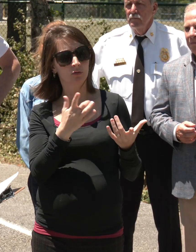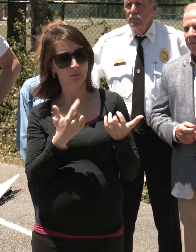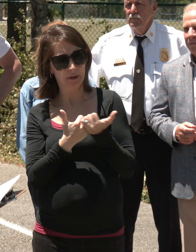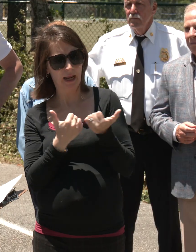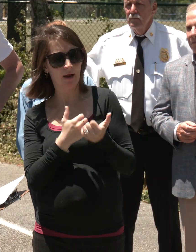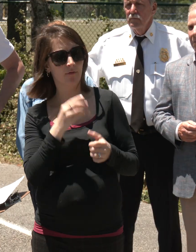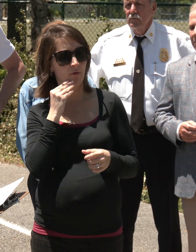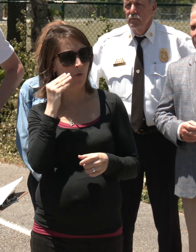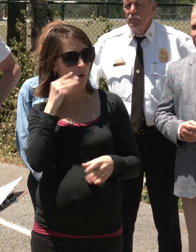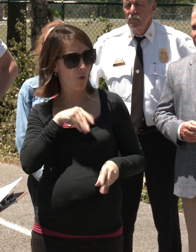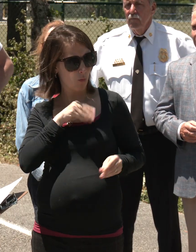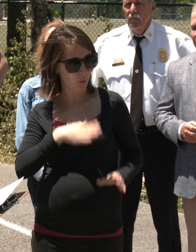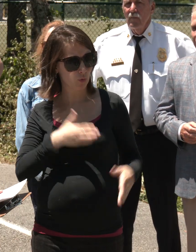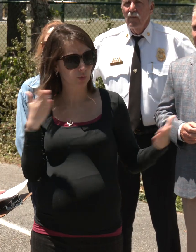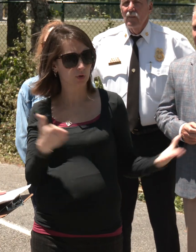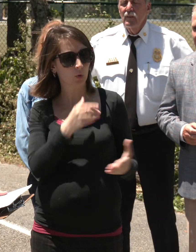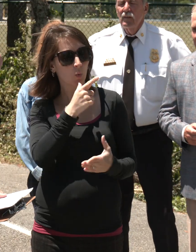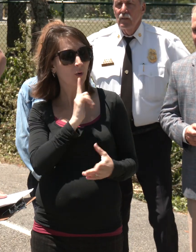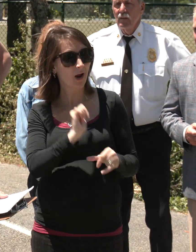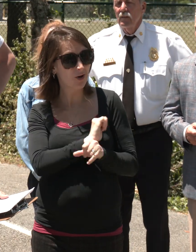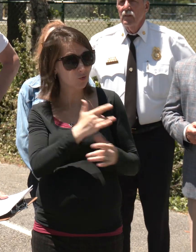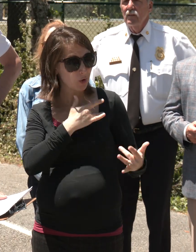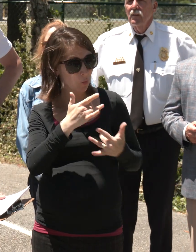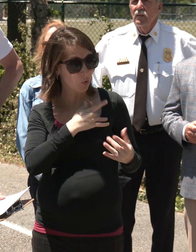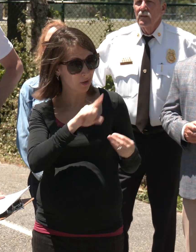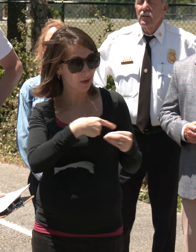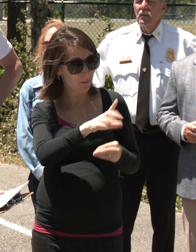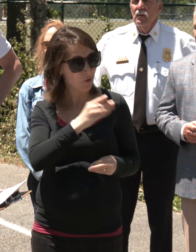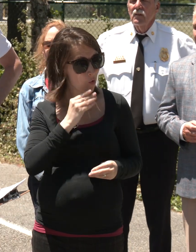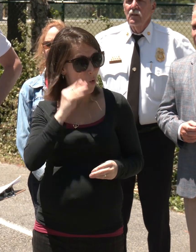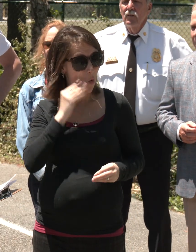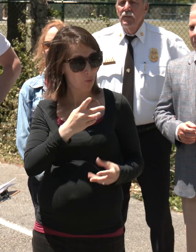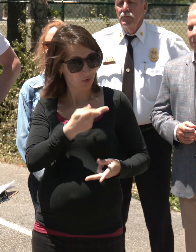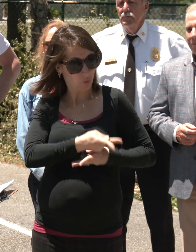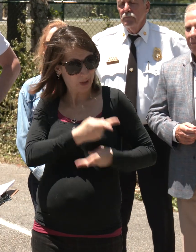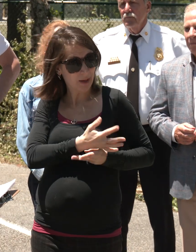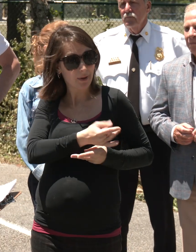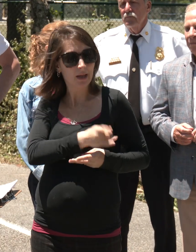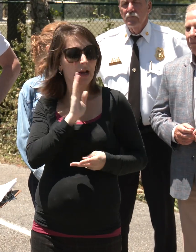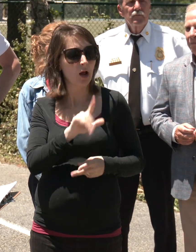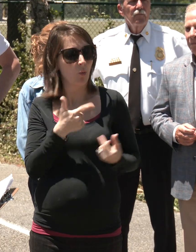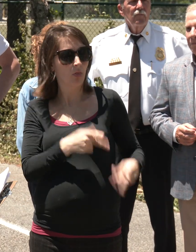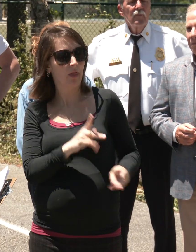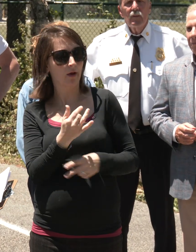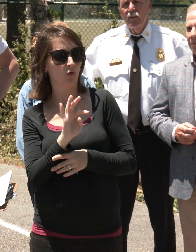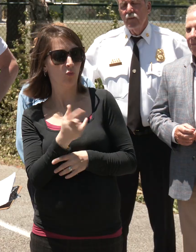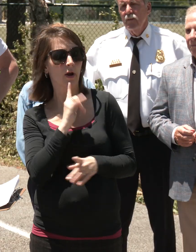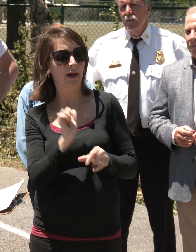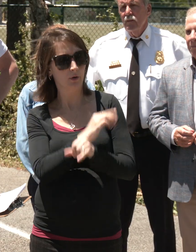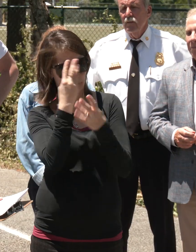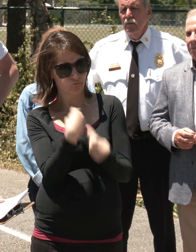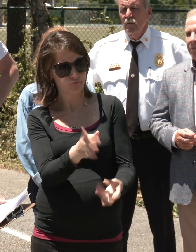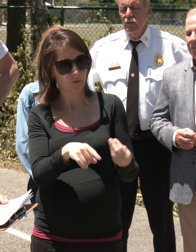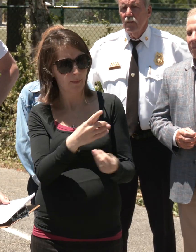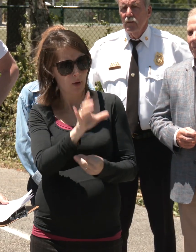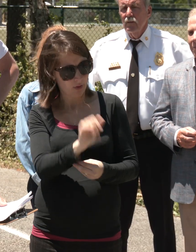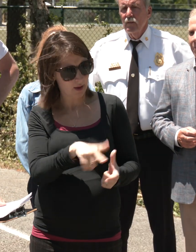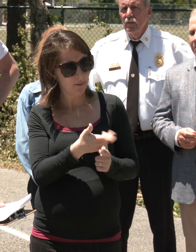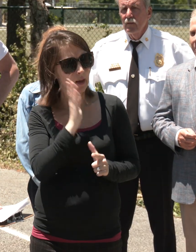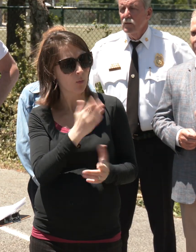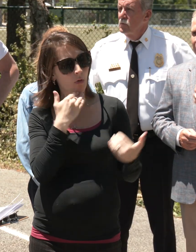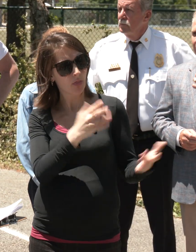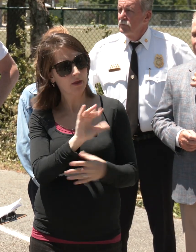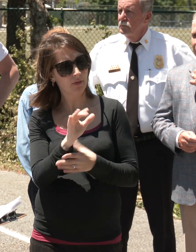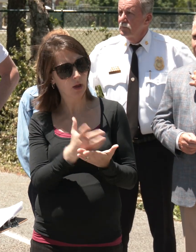of homeowners here who are worried about keeping their homes. I'll let Greg fill you in on that, but I just want to thank the Collector for being